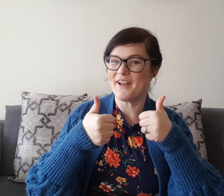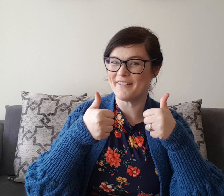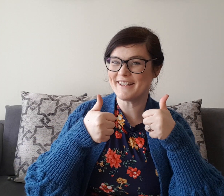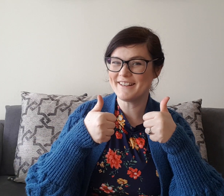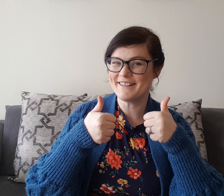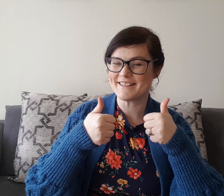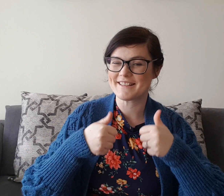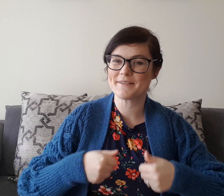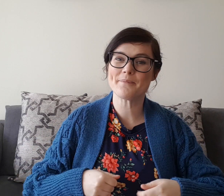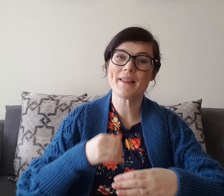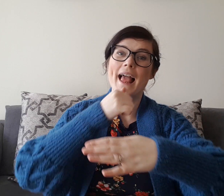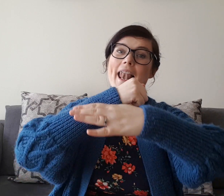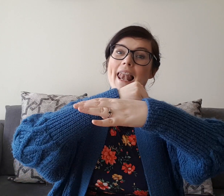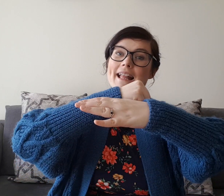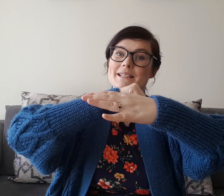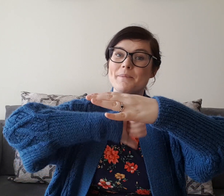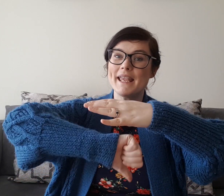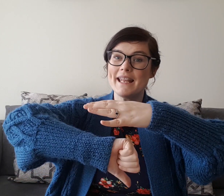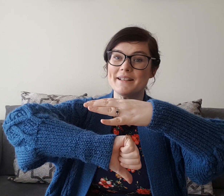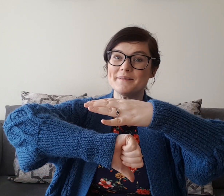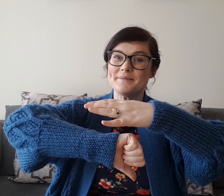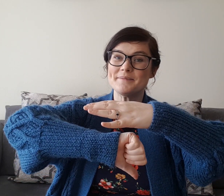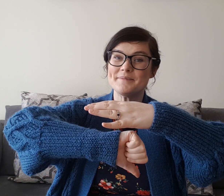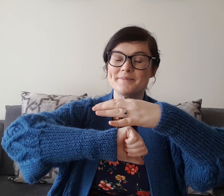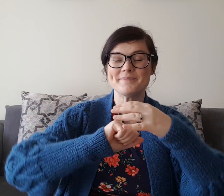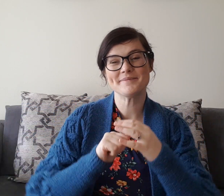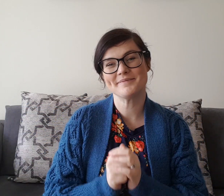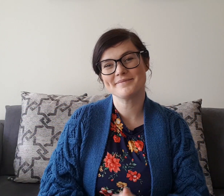Very good. Let's begin.